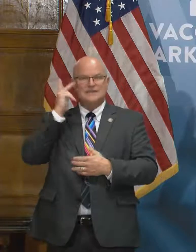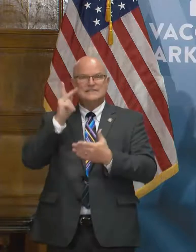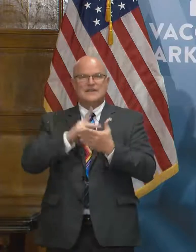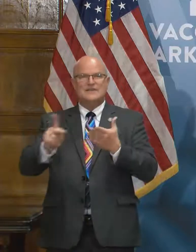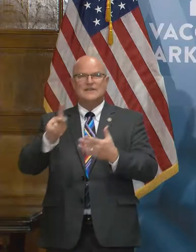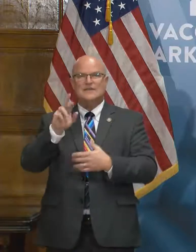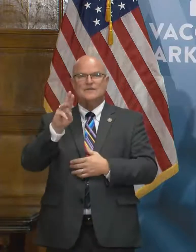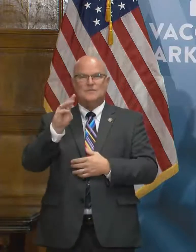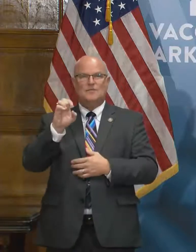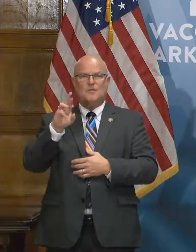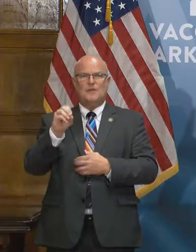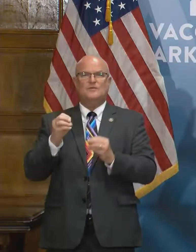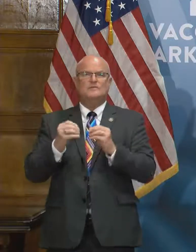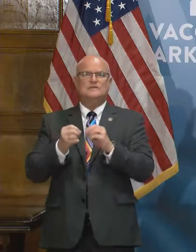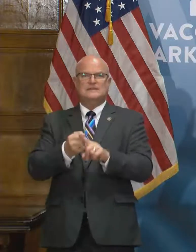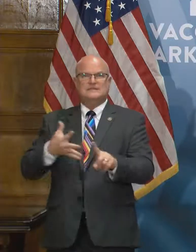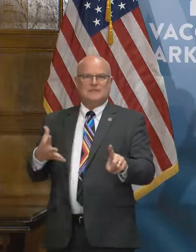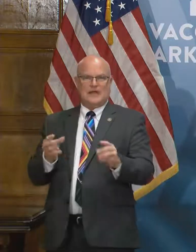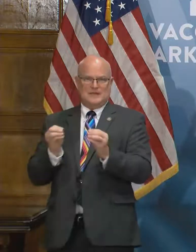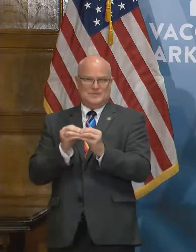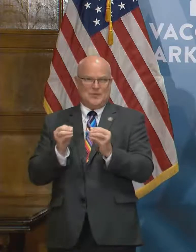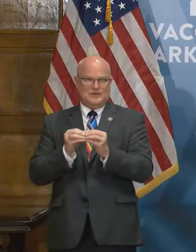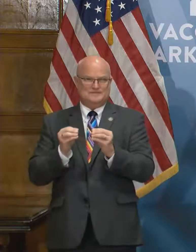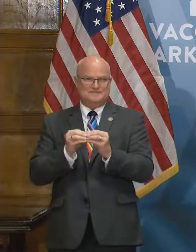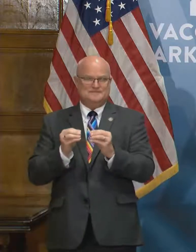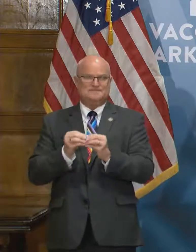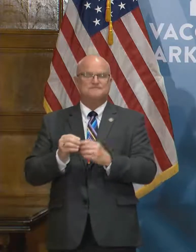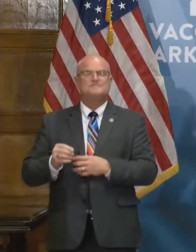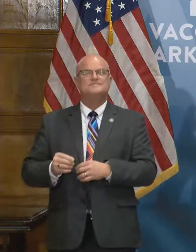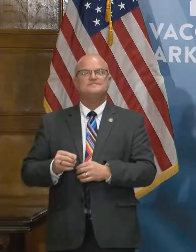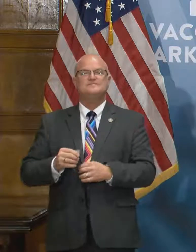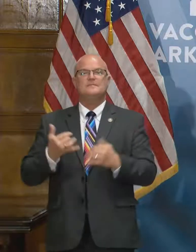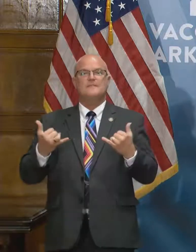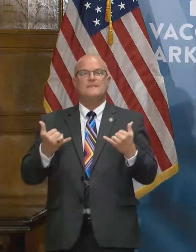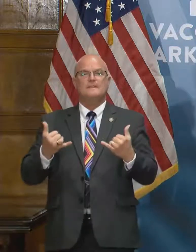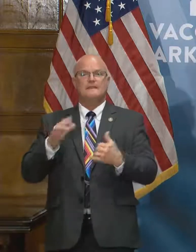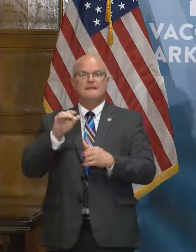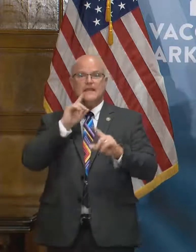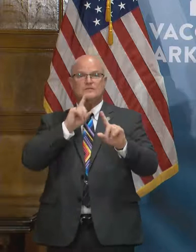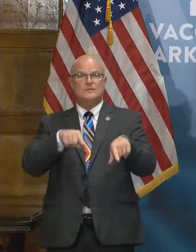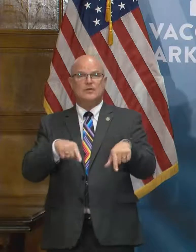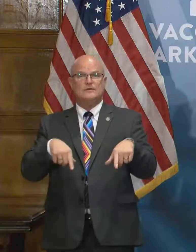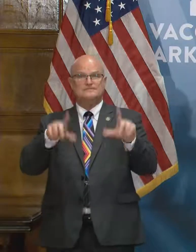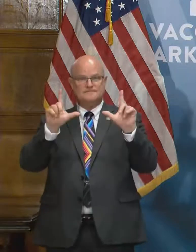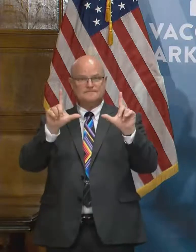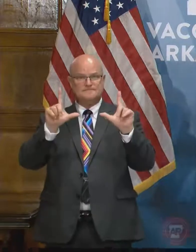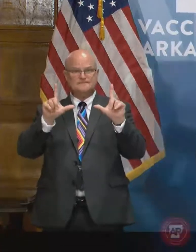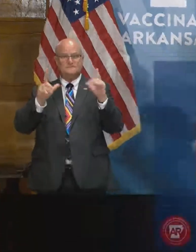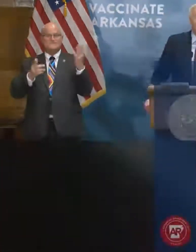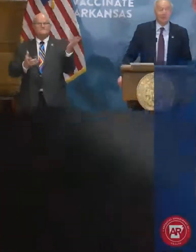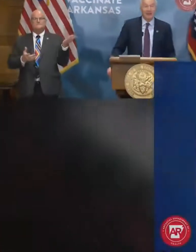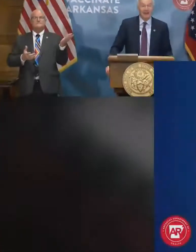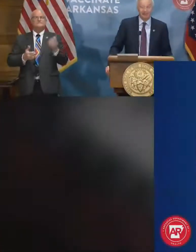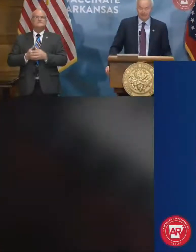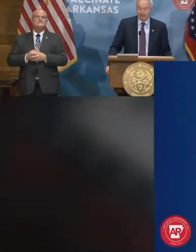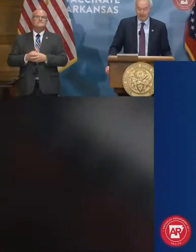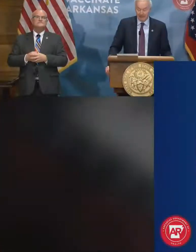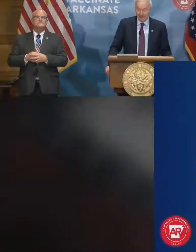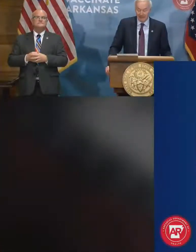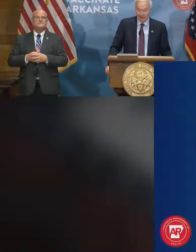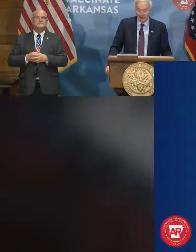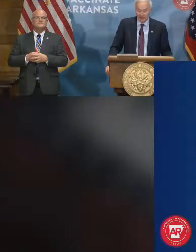additional comments on that. Let's look at our case report. If we could put up the first